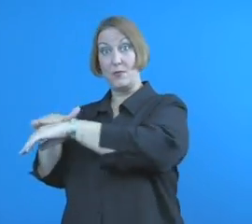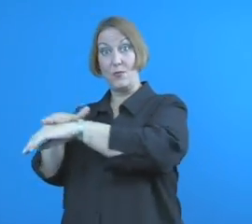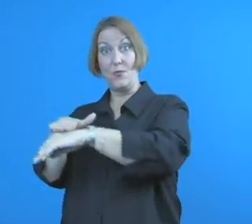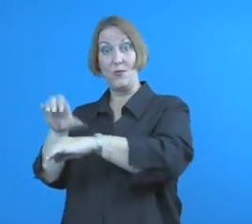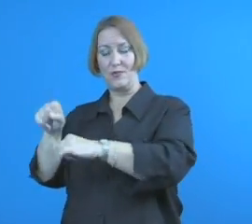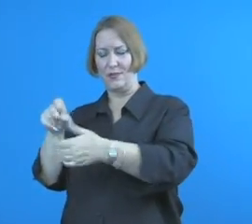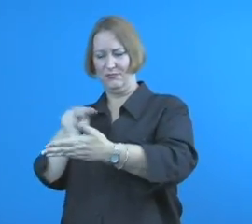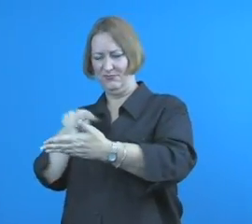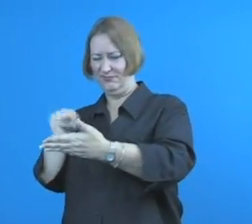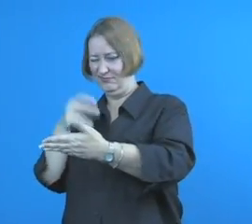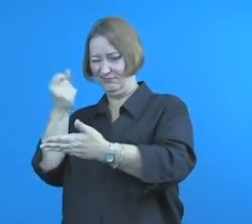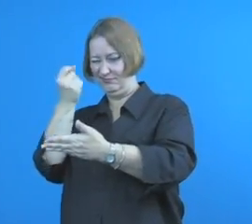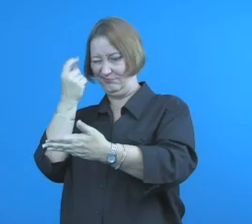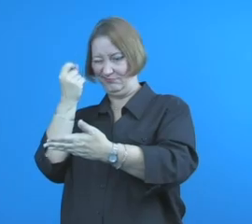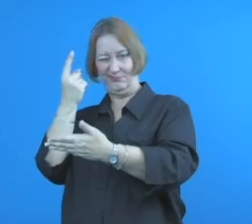family.